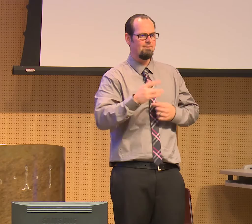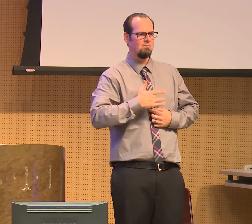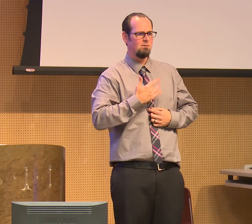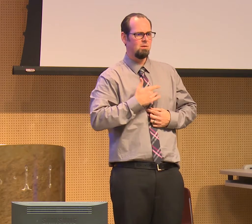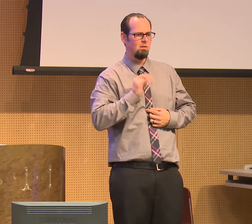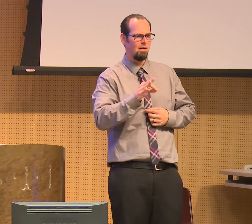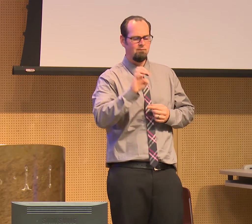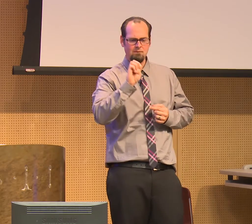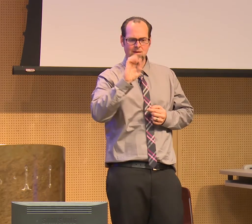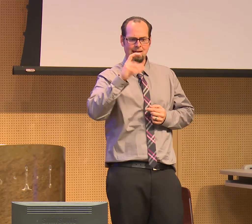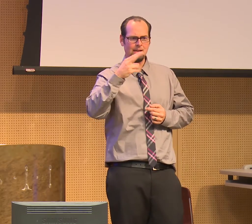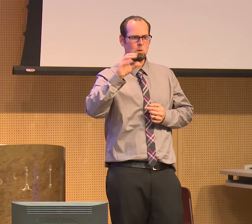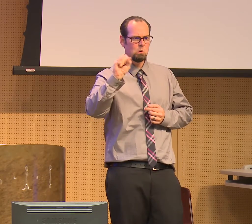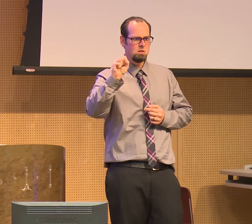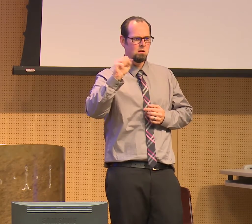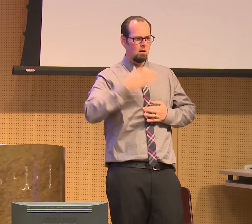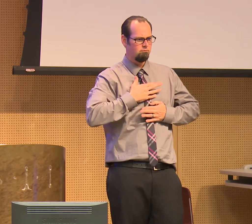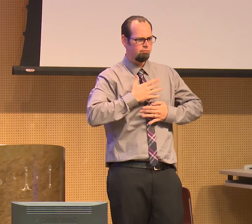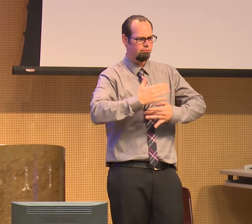And I felt like echoes.